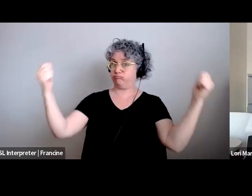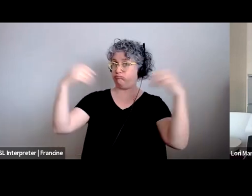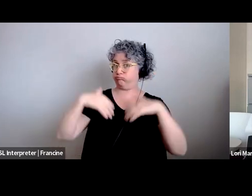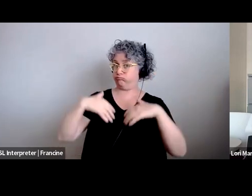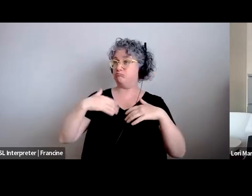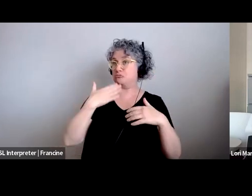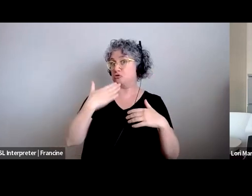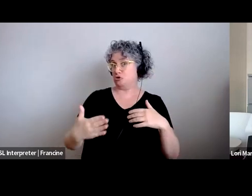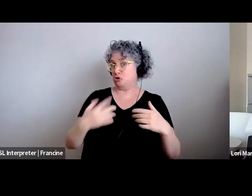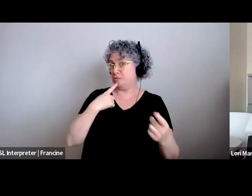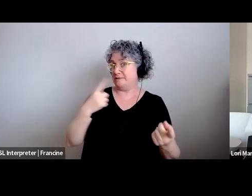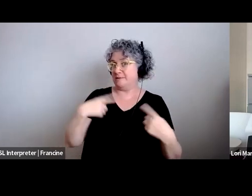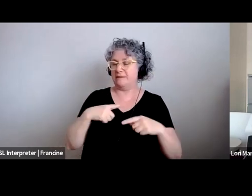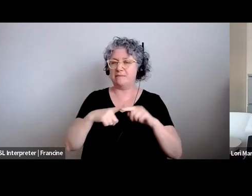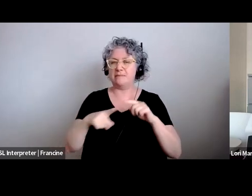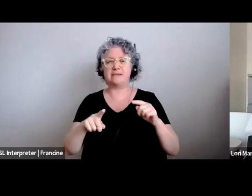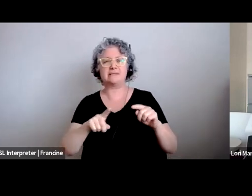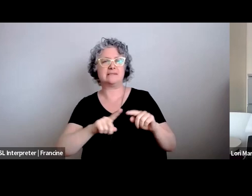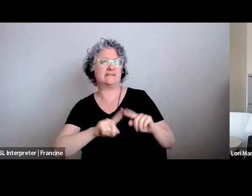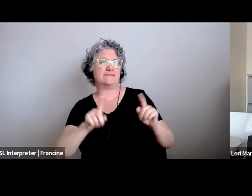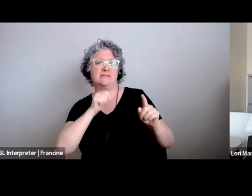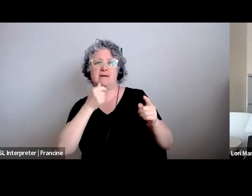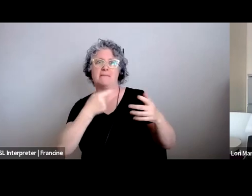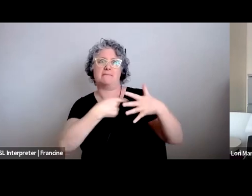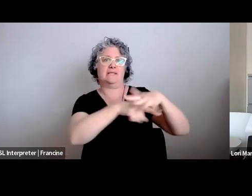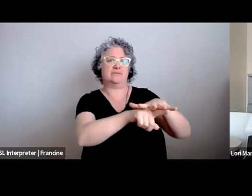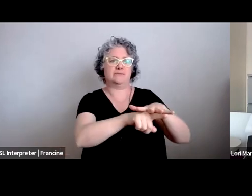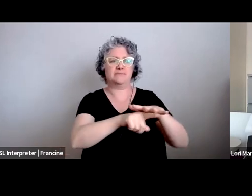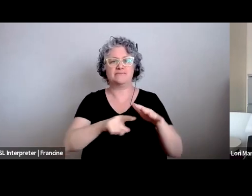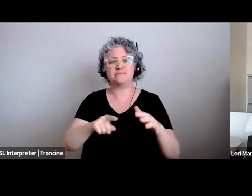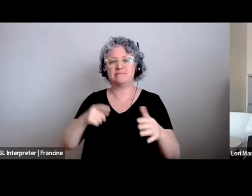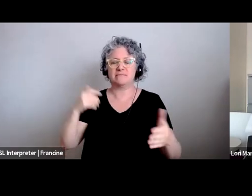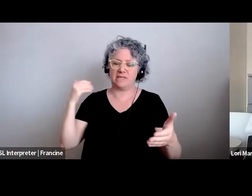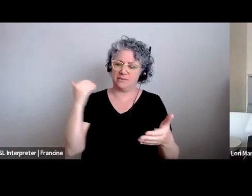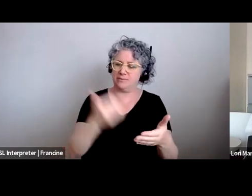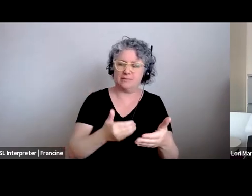response that we've seen, but it has been within 48 hours of opening.